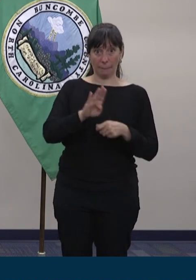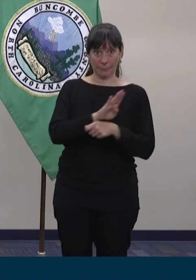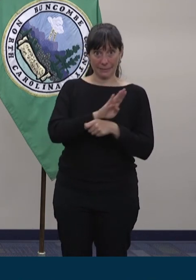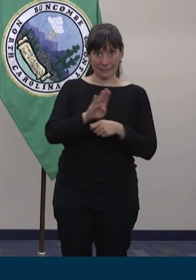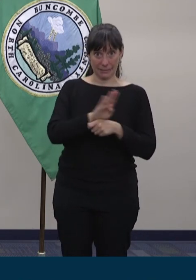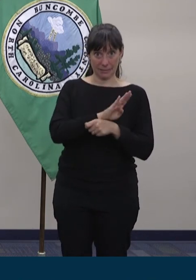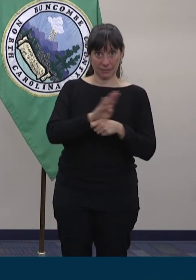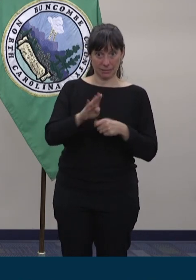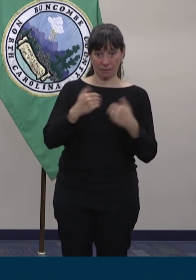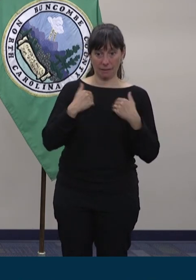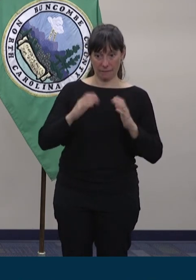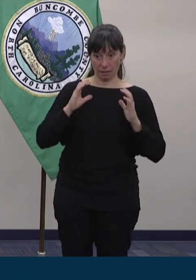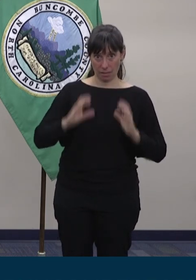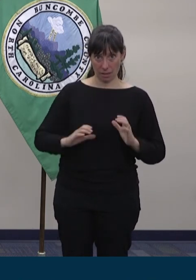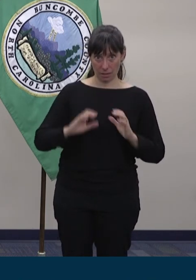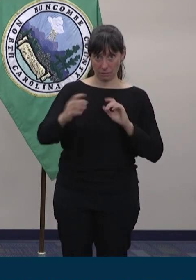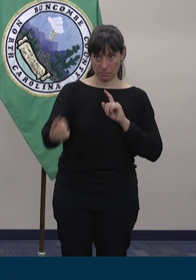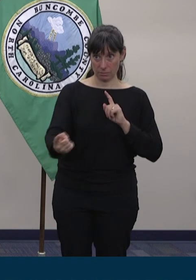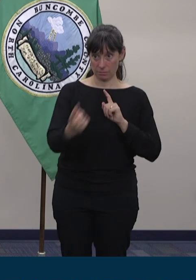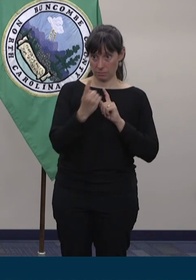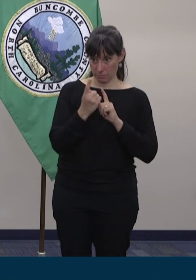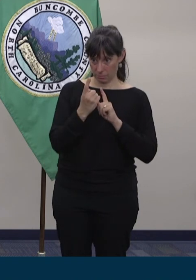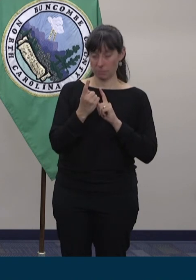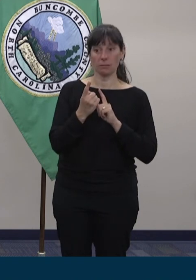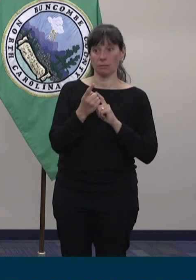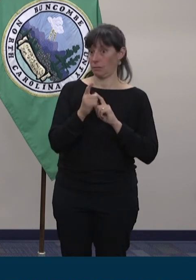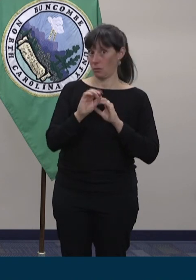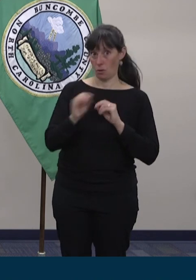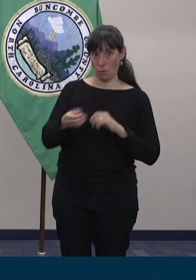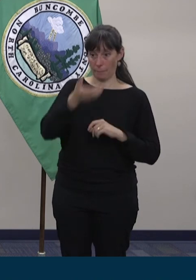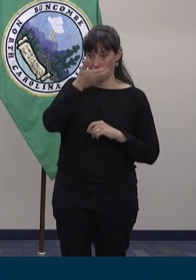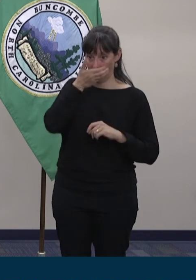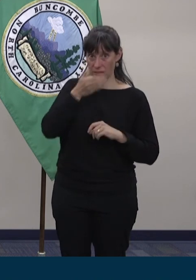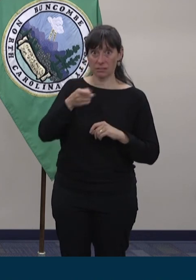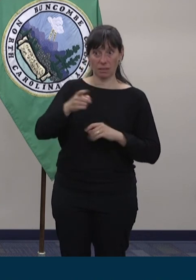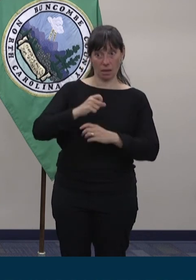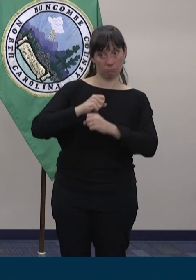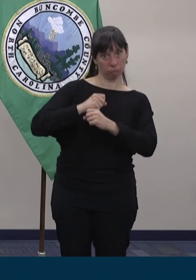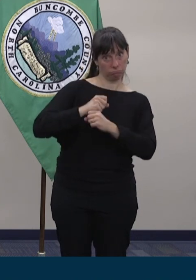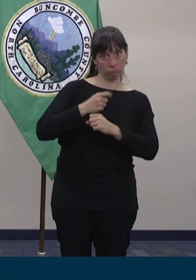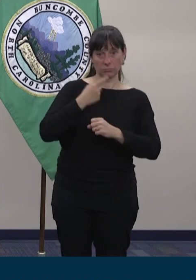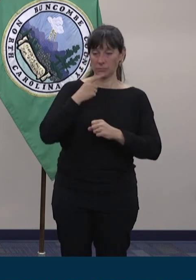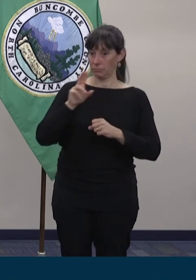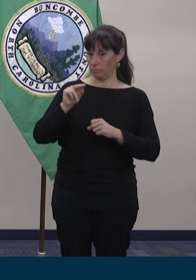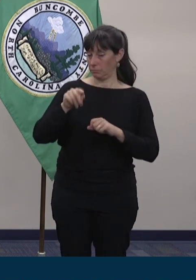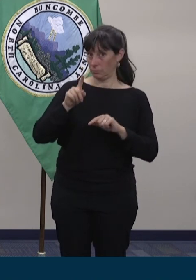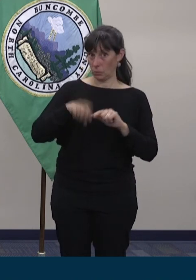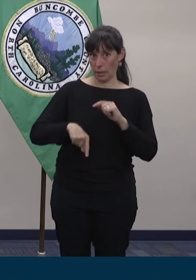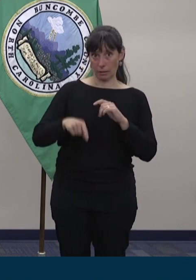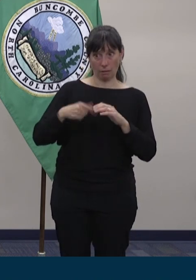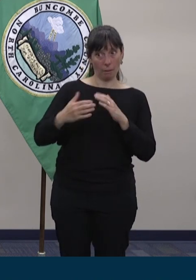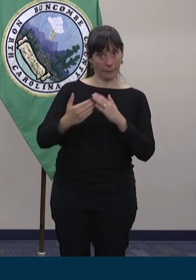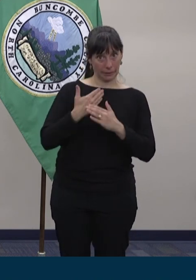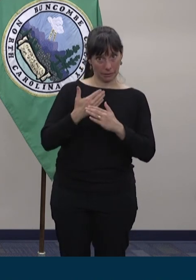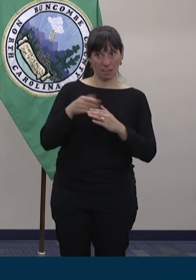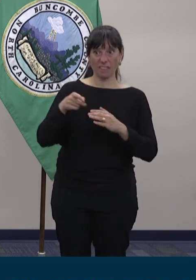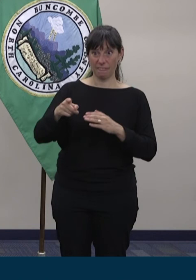customer or client and they refuse to leave, law enforcement may enforce trespassing laws against that person.